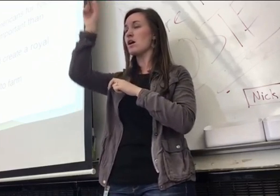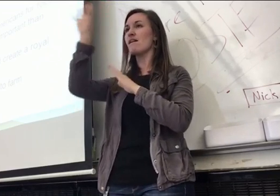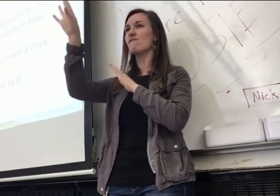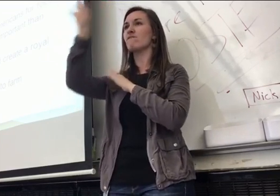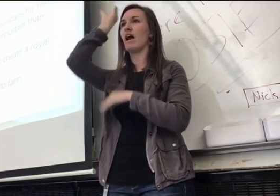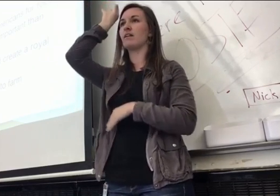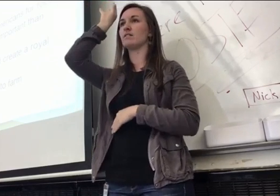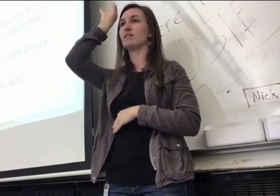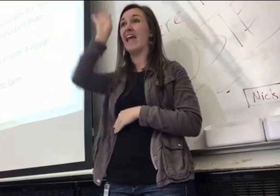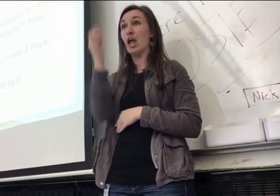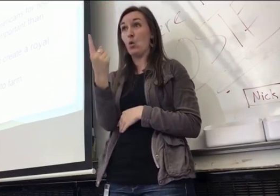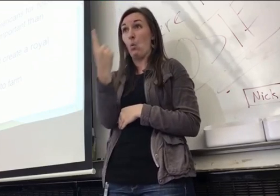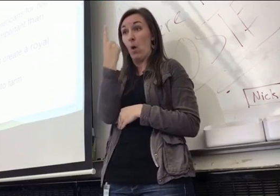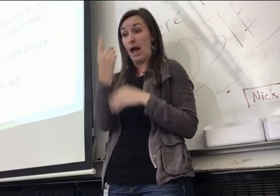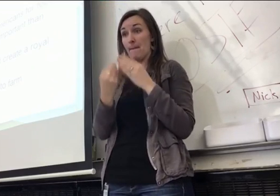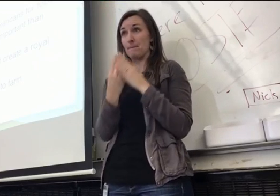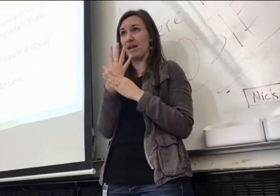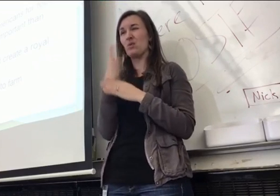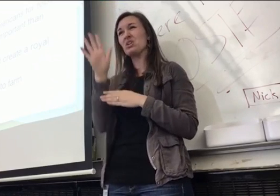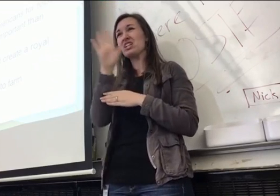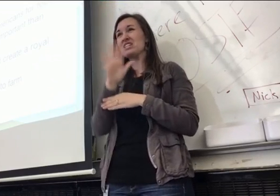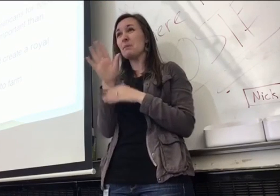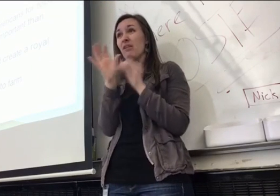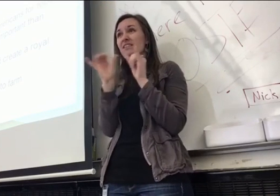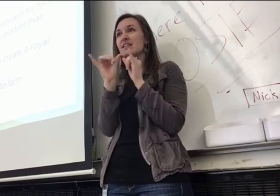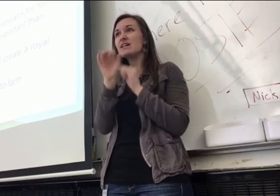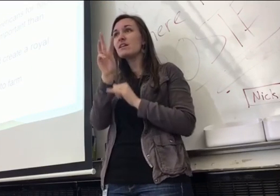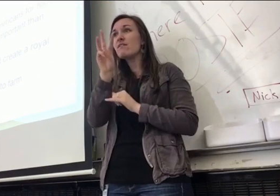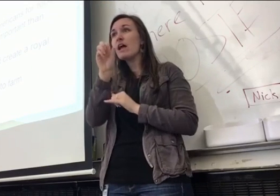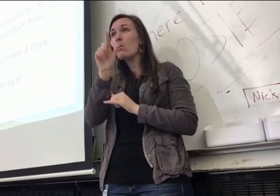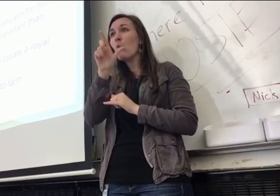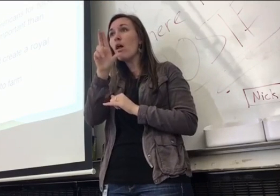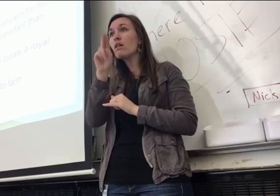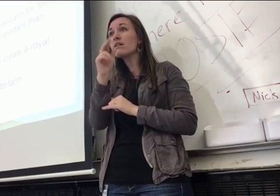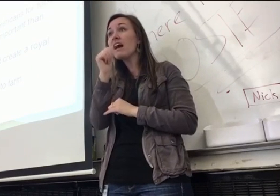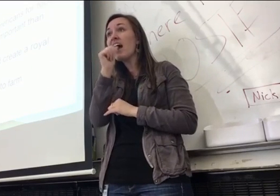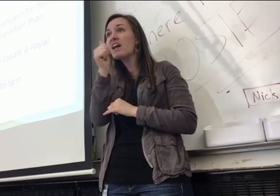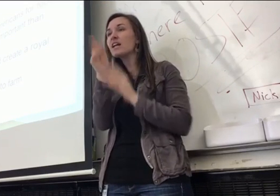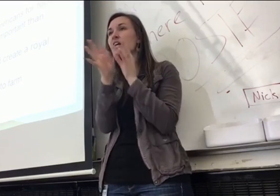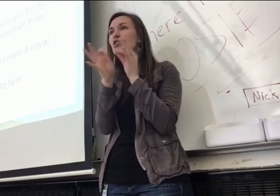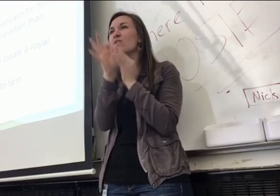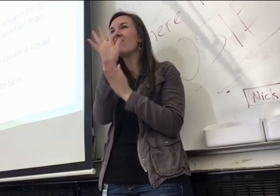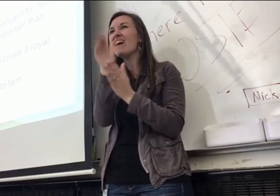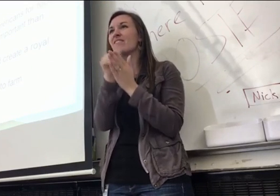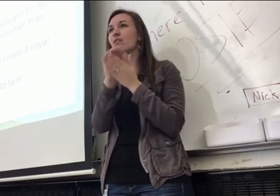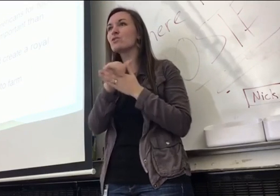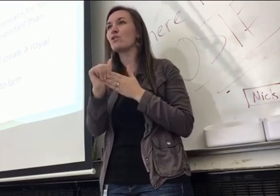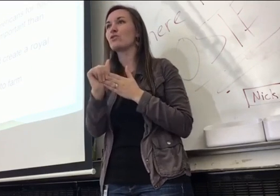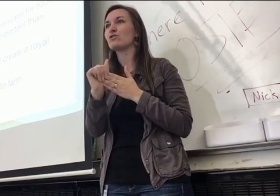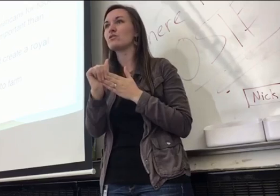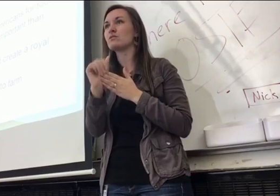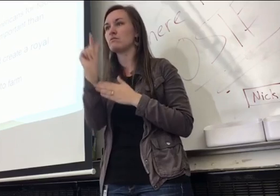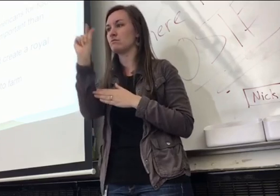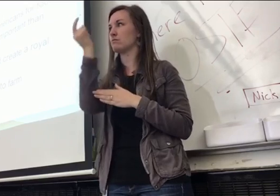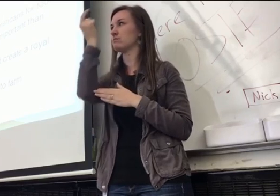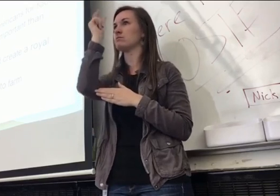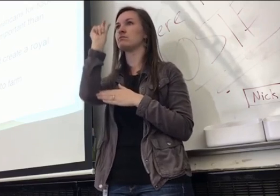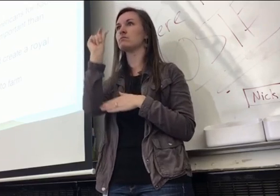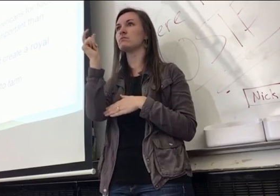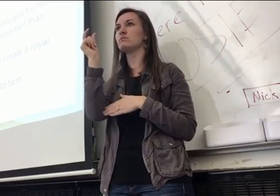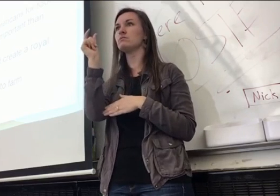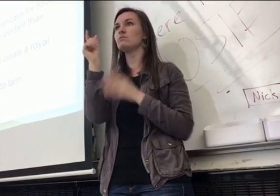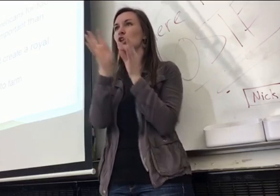a single truffle, which is about the size of a walnut, is worth about $5,000. Okay? And if you